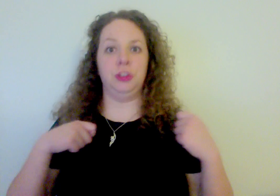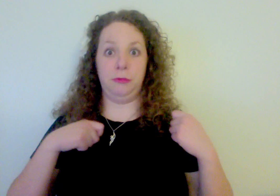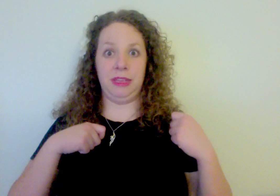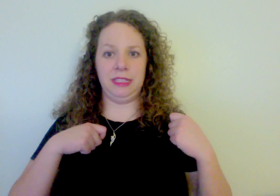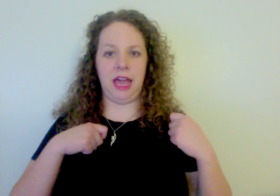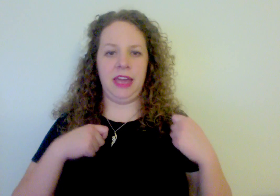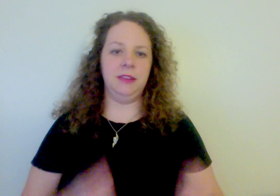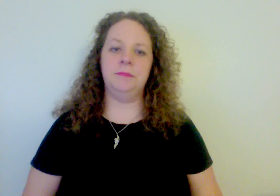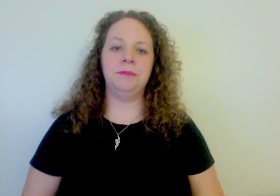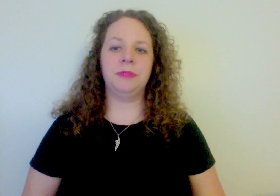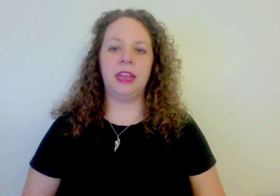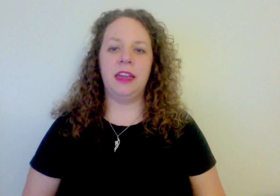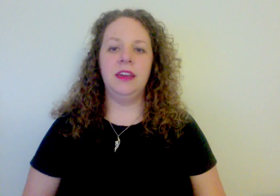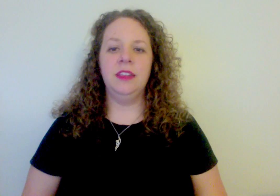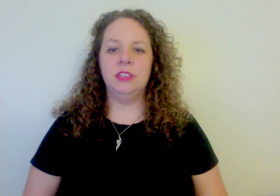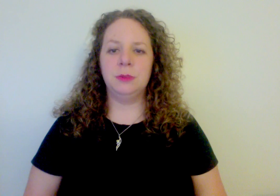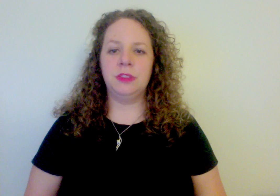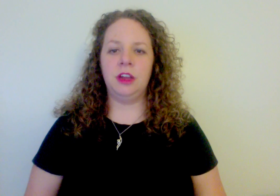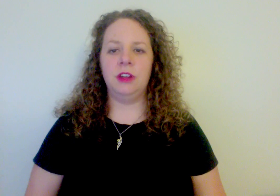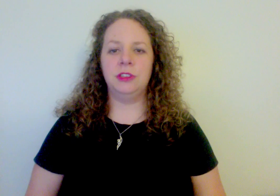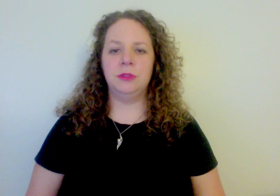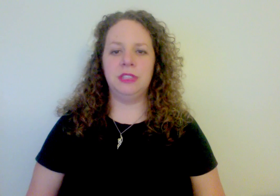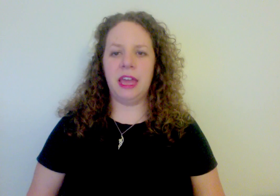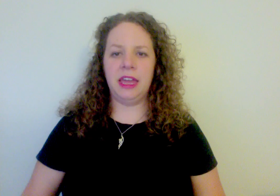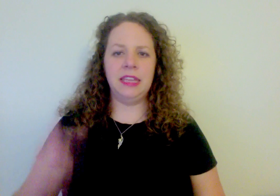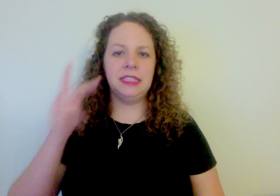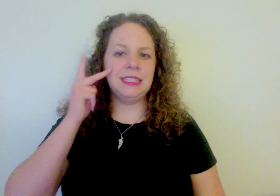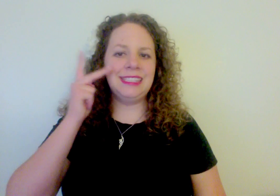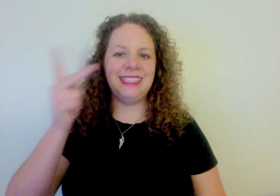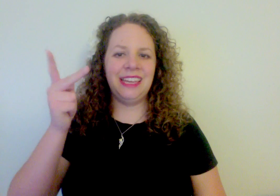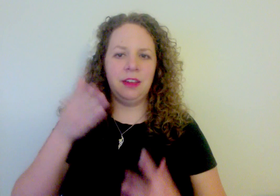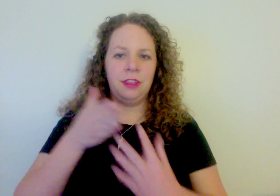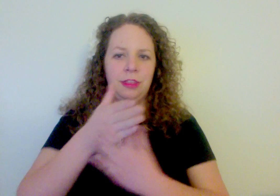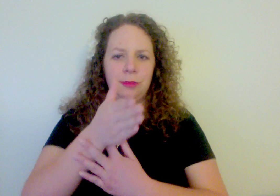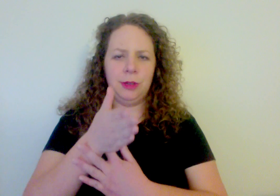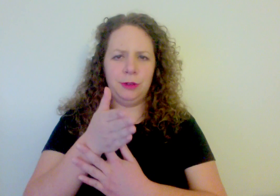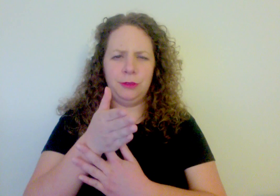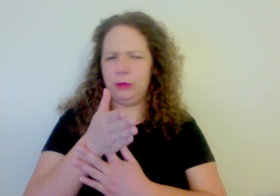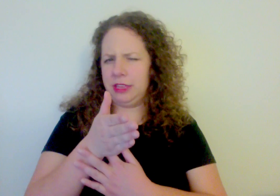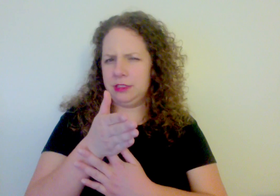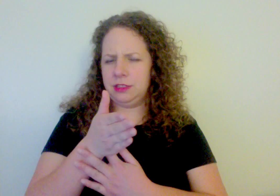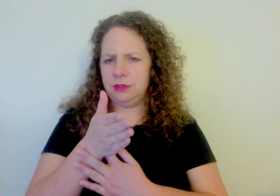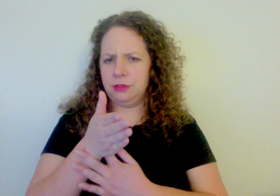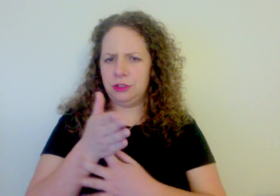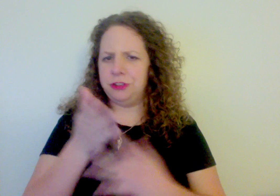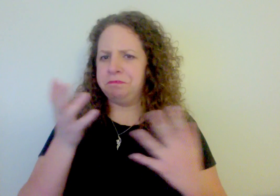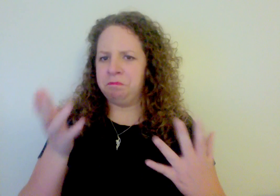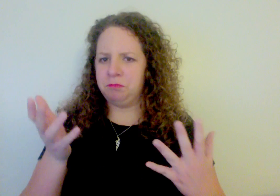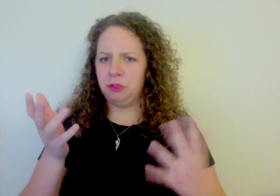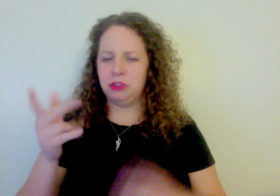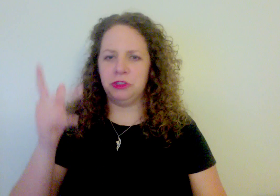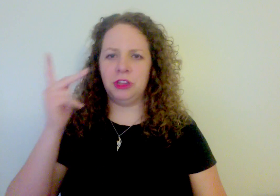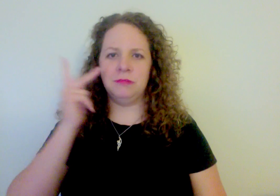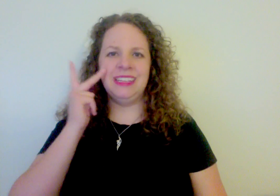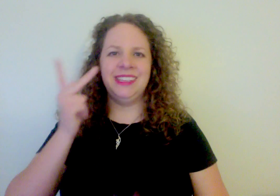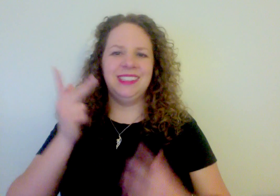it being tied. Okay, this one they also say it's see-through, though you can't see through the shirt, which is good.